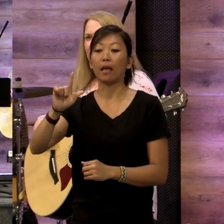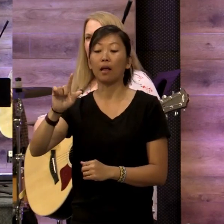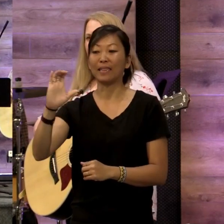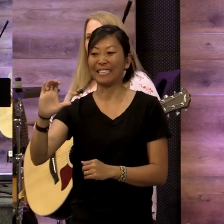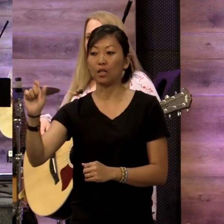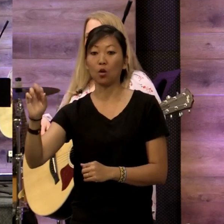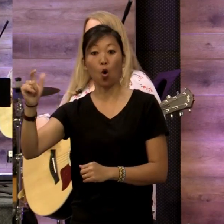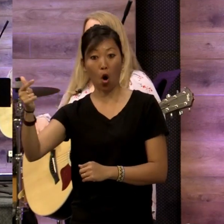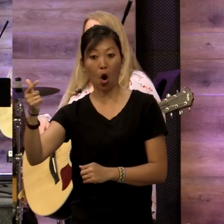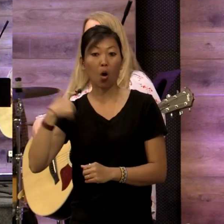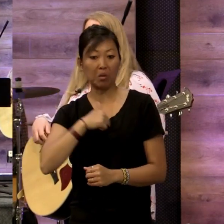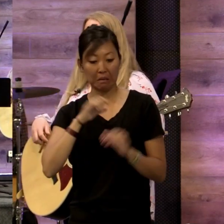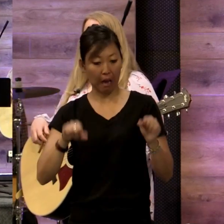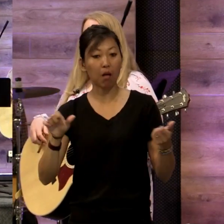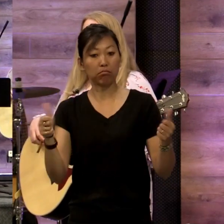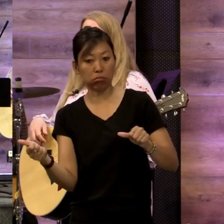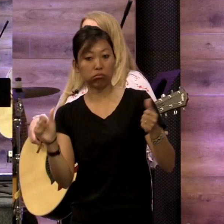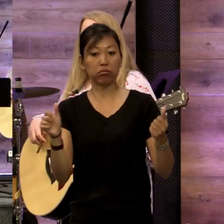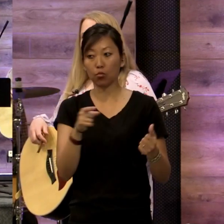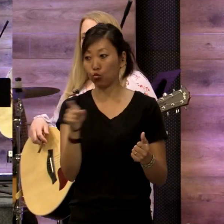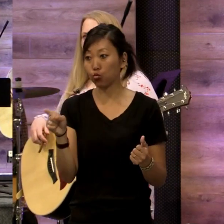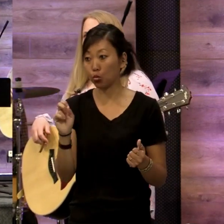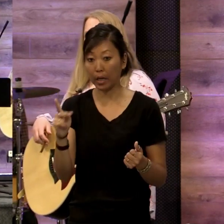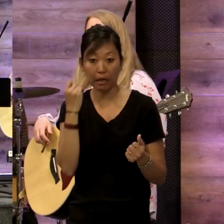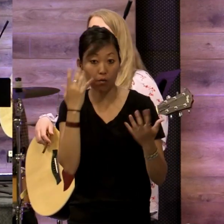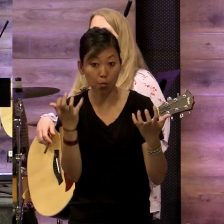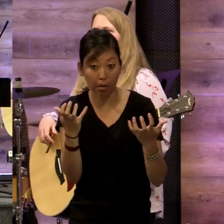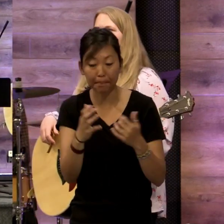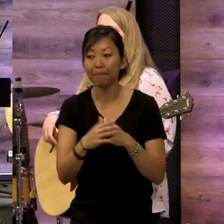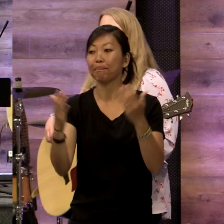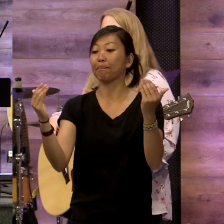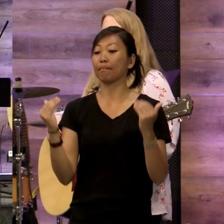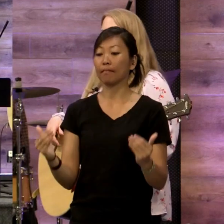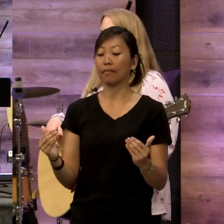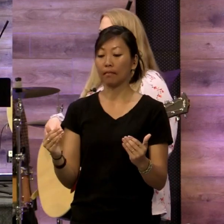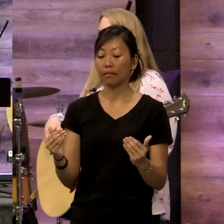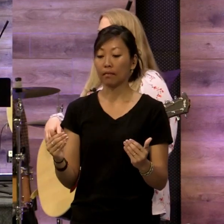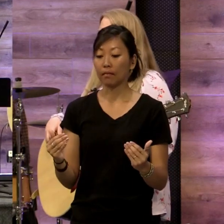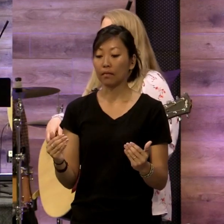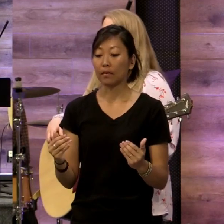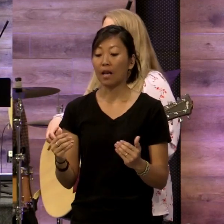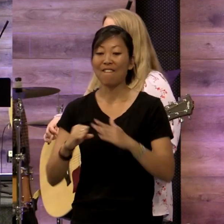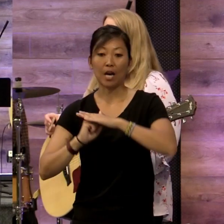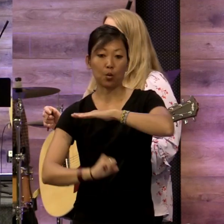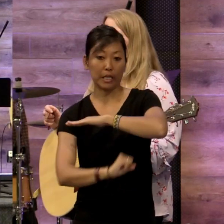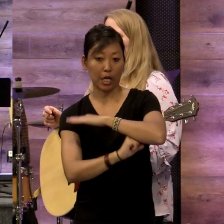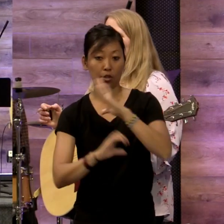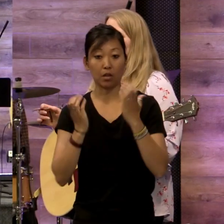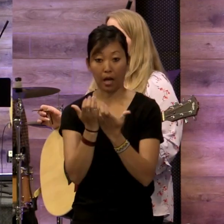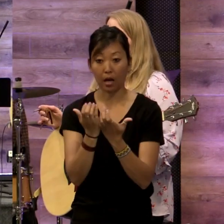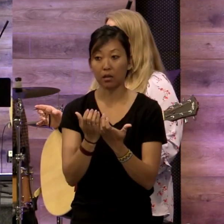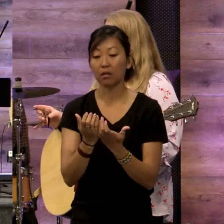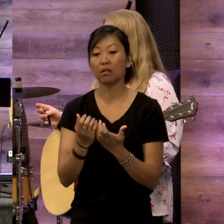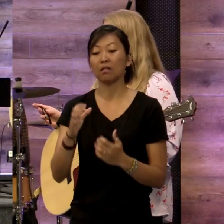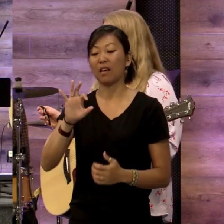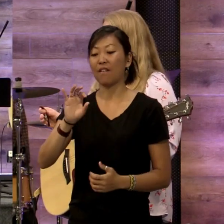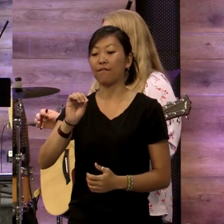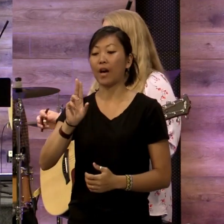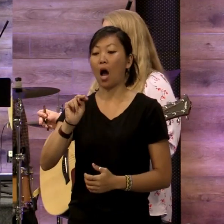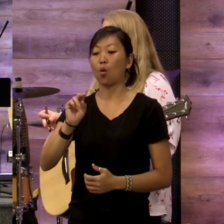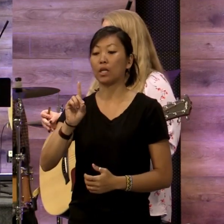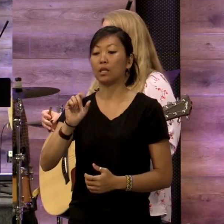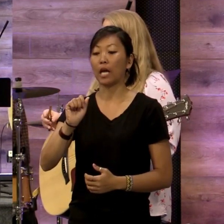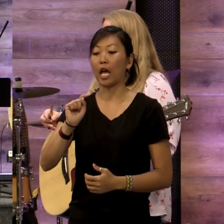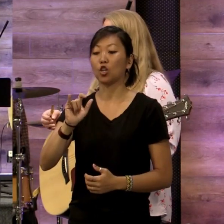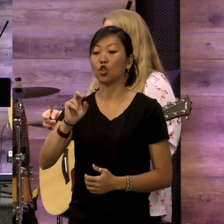info@rockhillcc.org, and we would love to get that arranged and get you baptized. Next announcement is foundations class. So our foundations